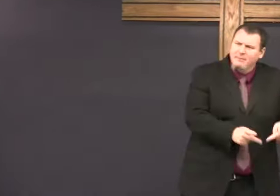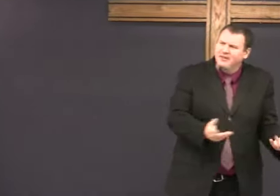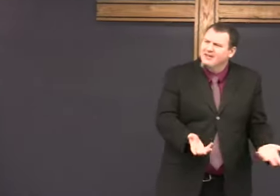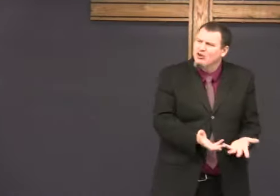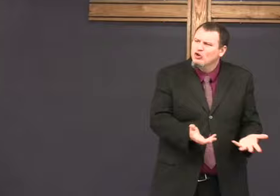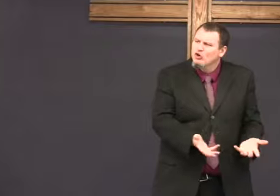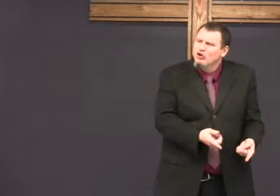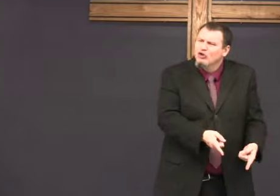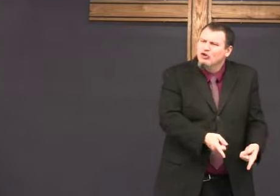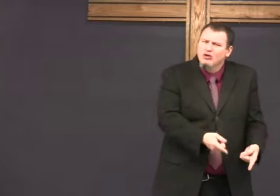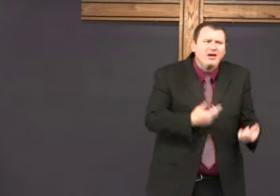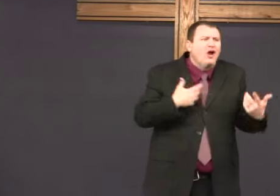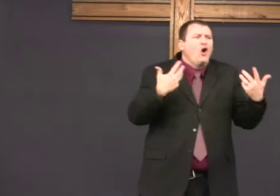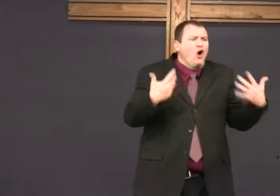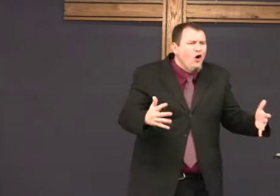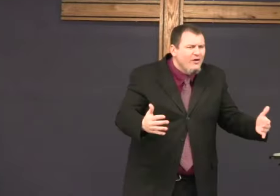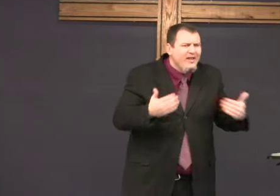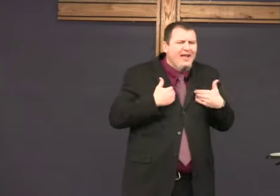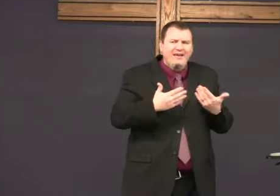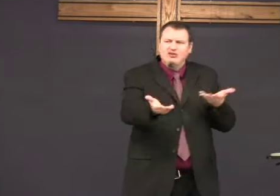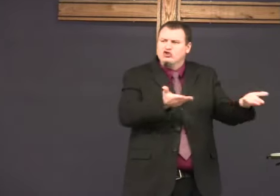But there's already people